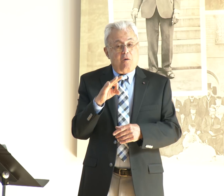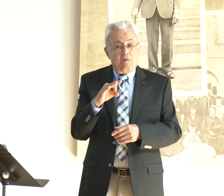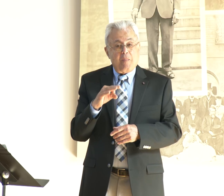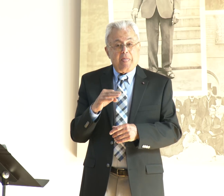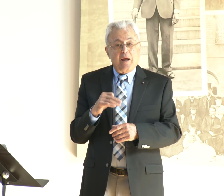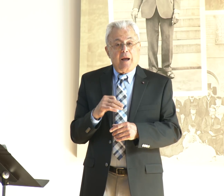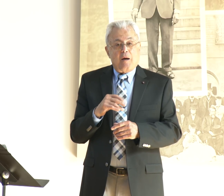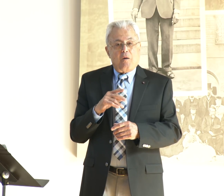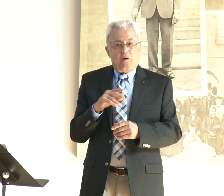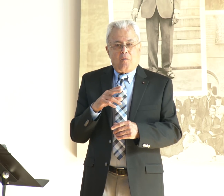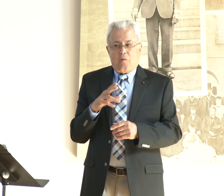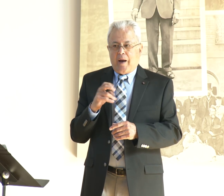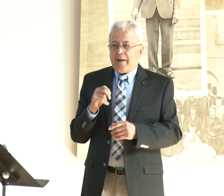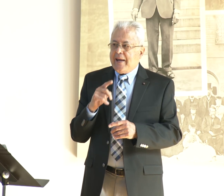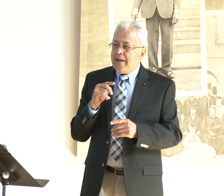When Bernard was in San Francisco,